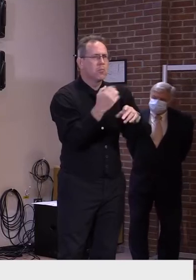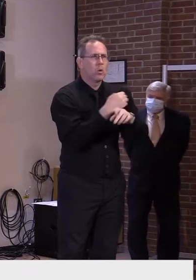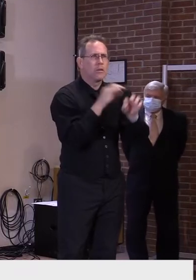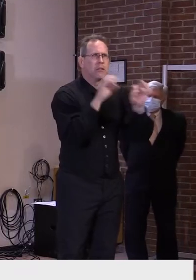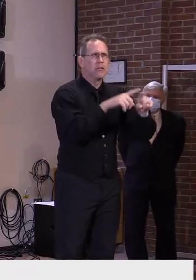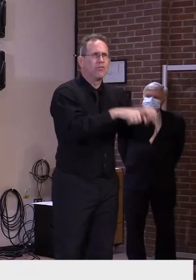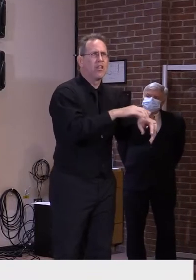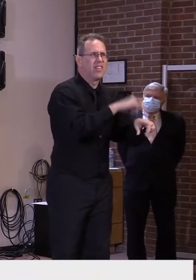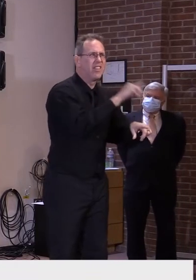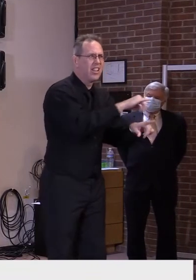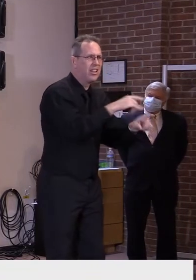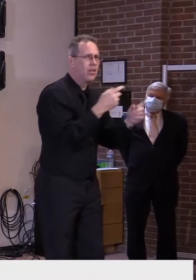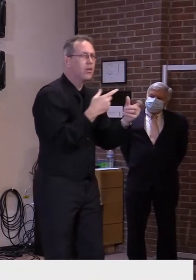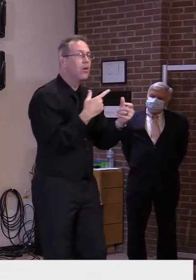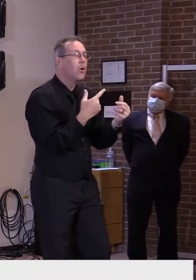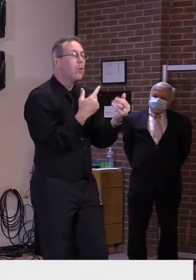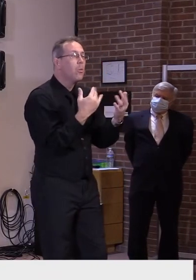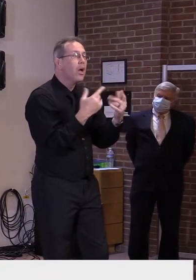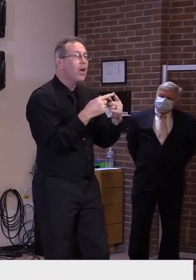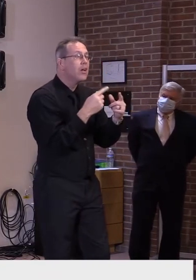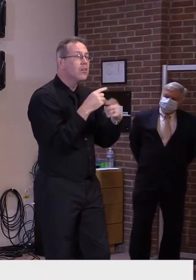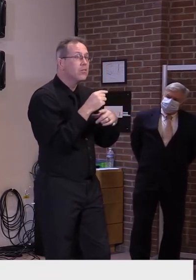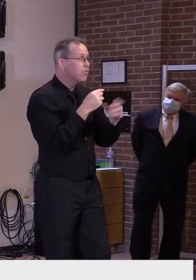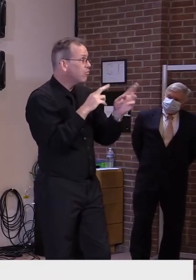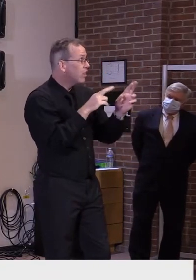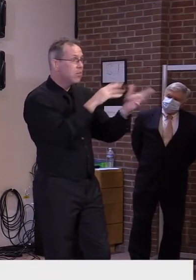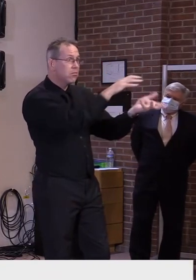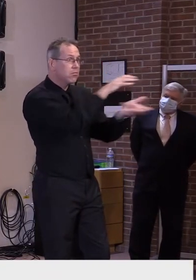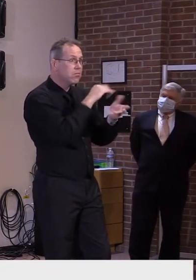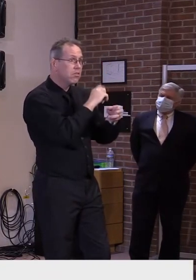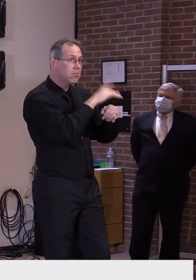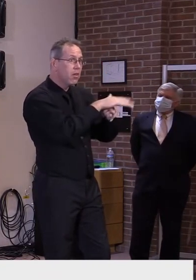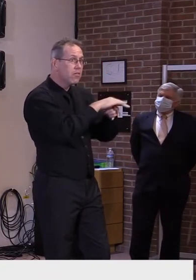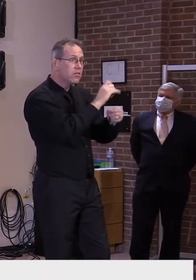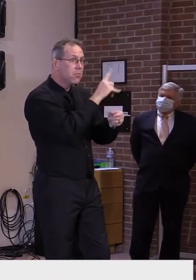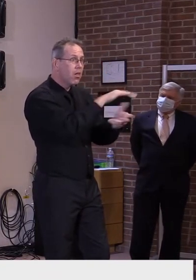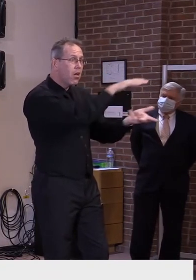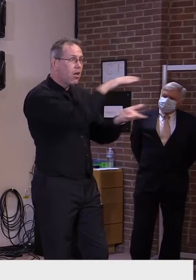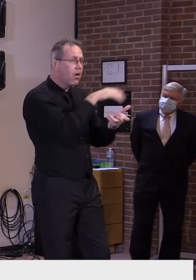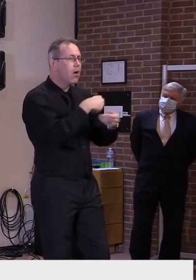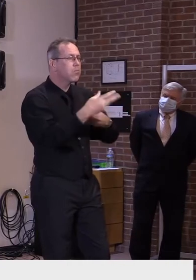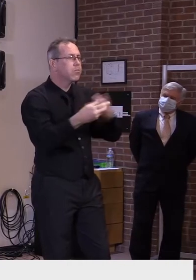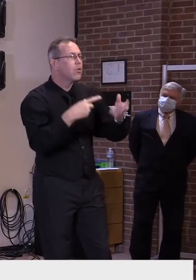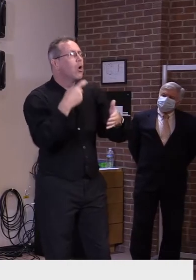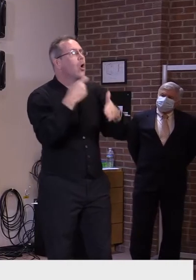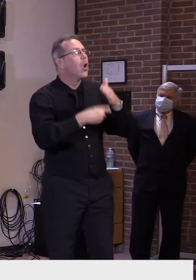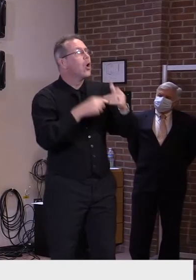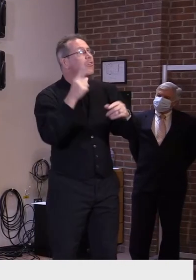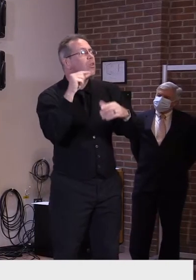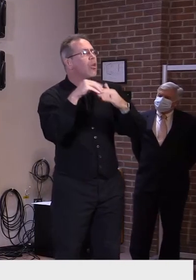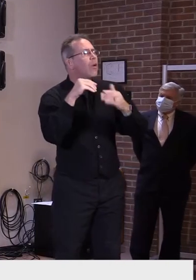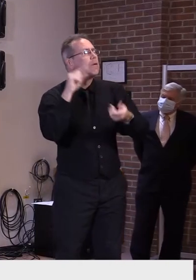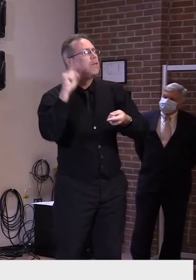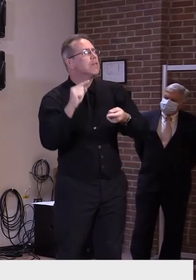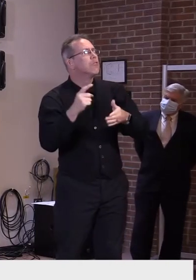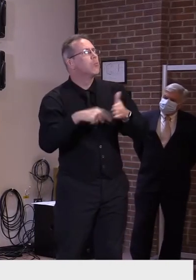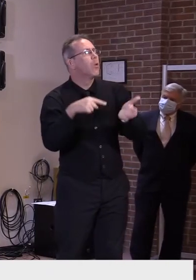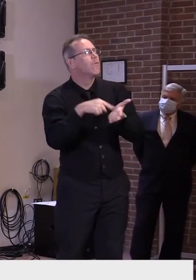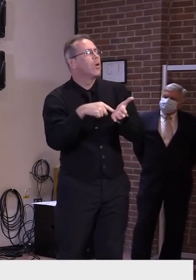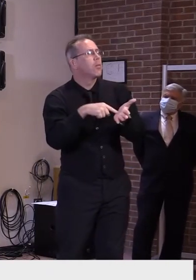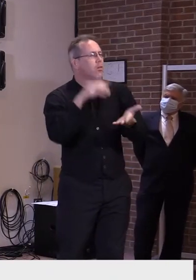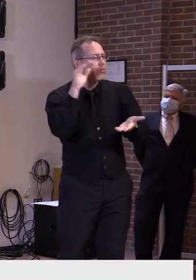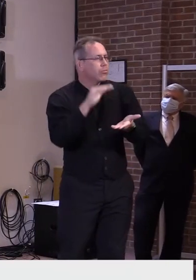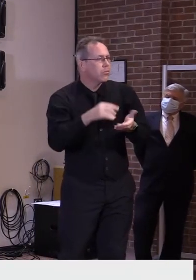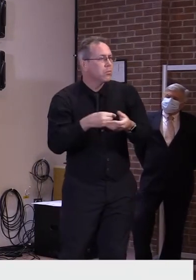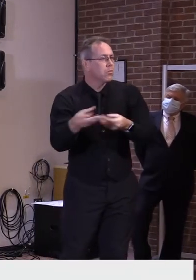They need to be affordable. I believe that there are going to be some businesses that will require this and supply them. I think